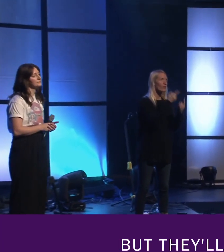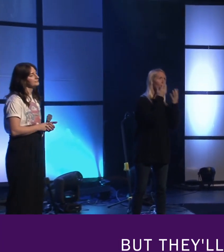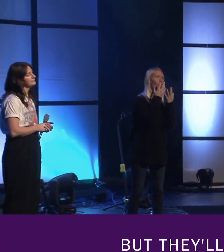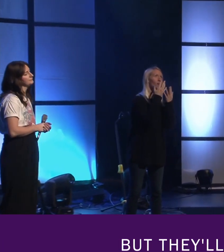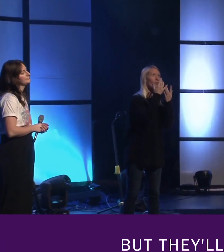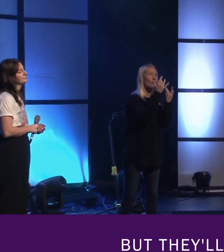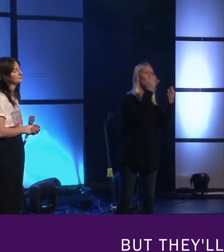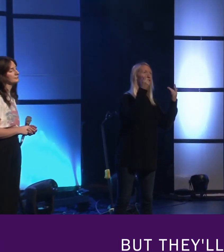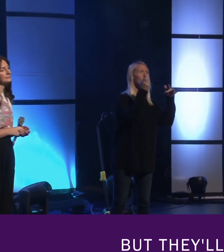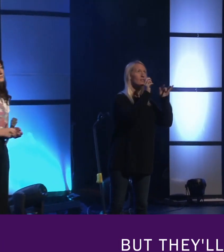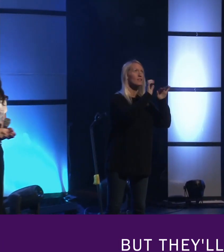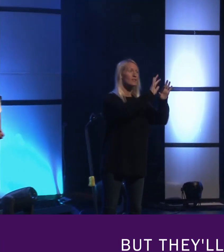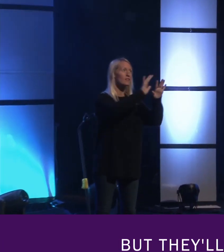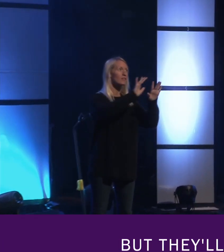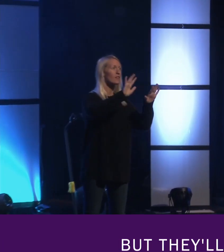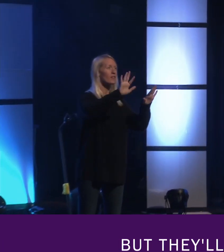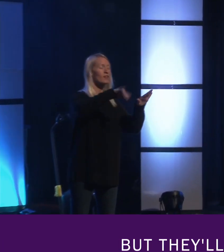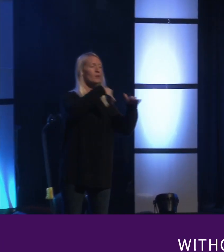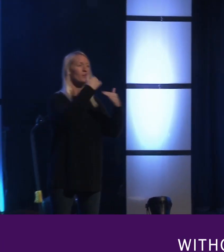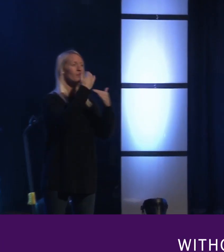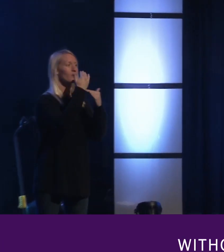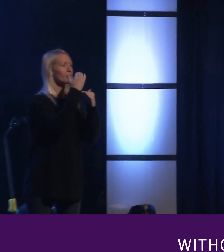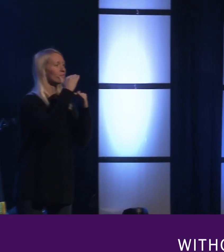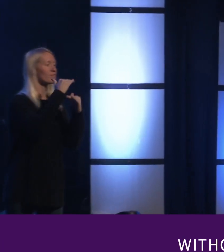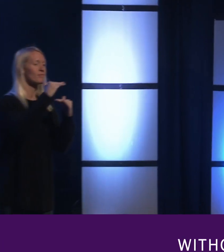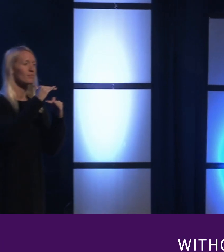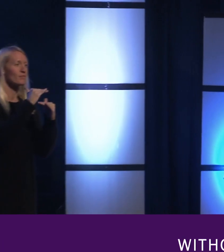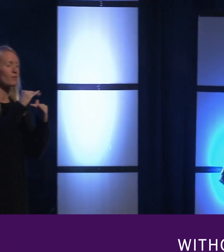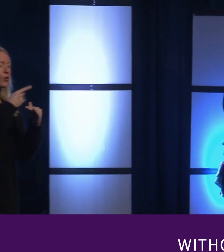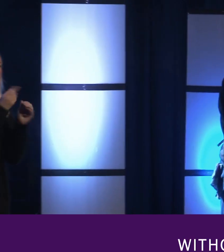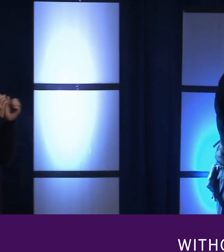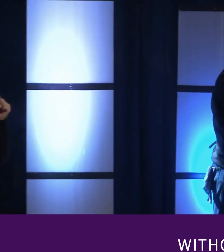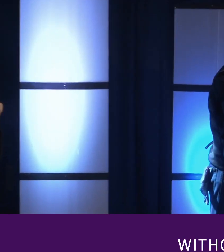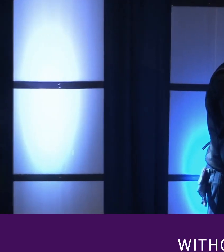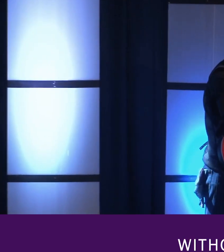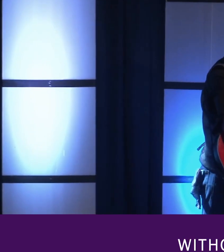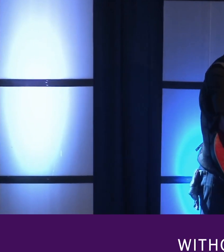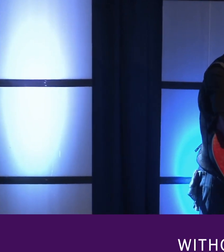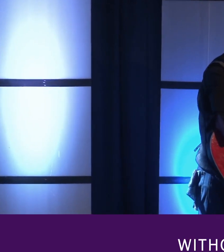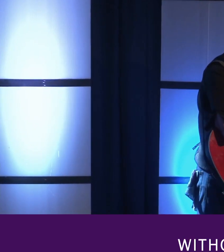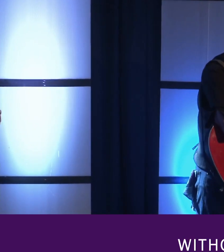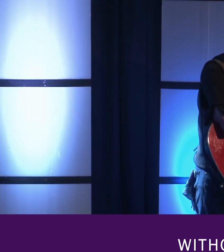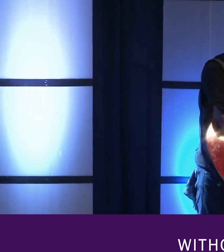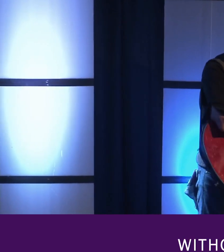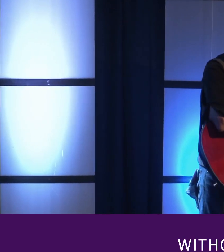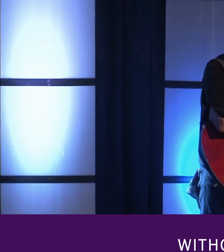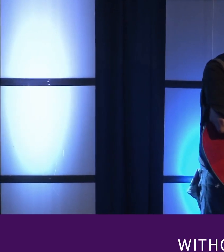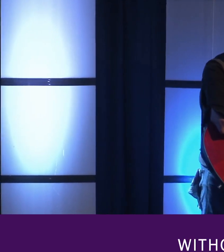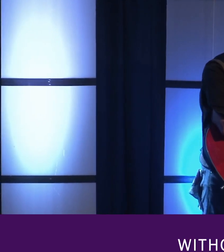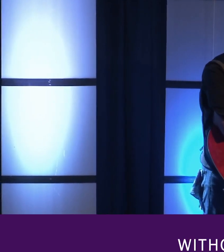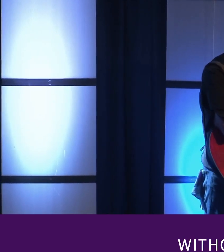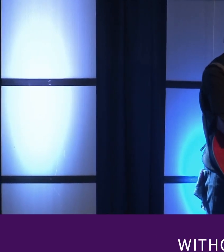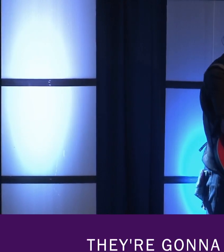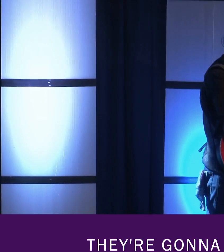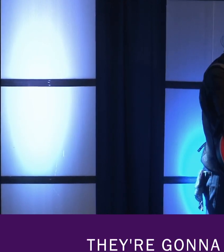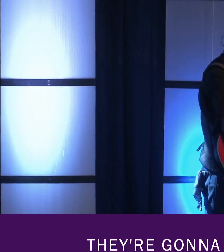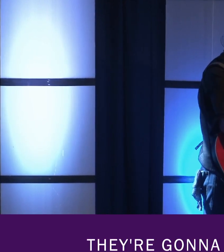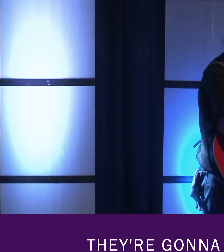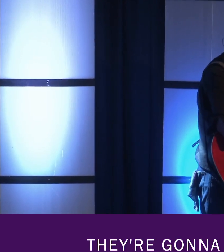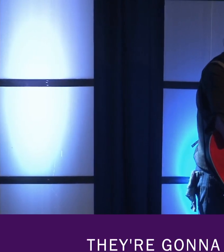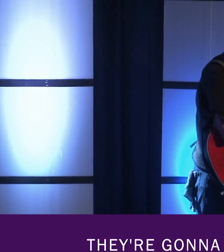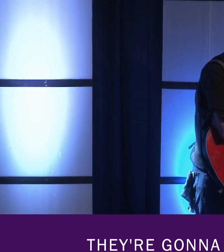sky, but they'll only get so high without love.